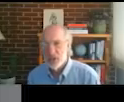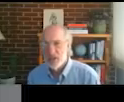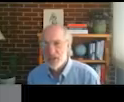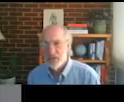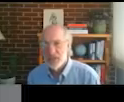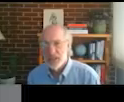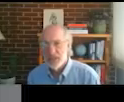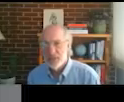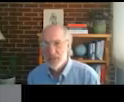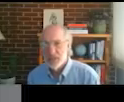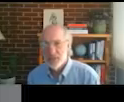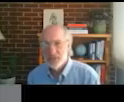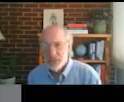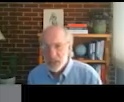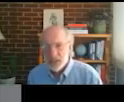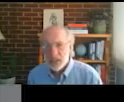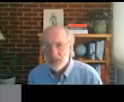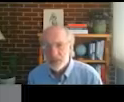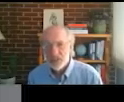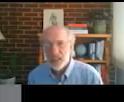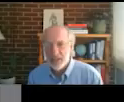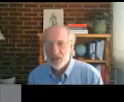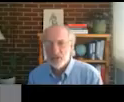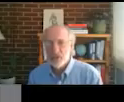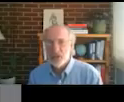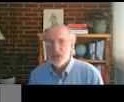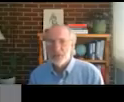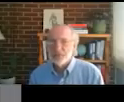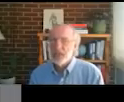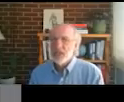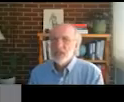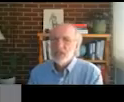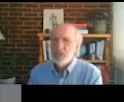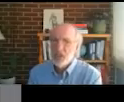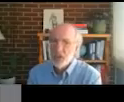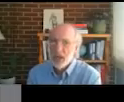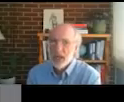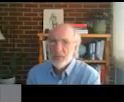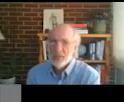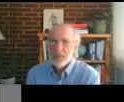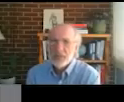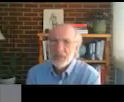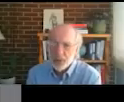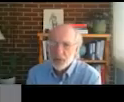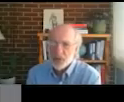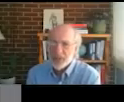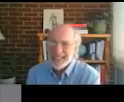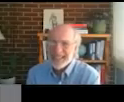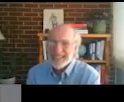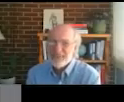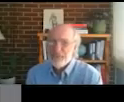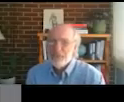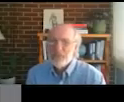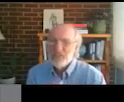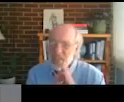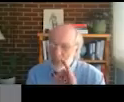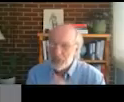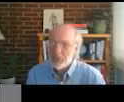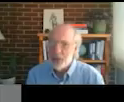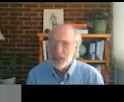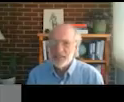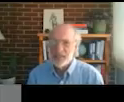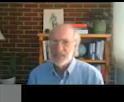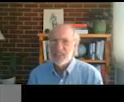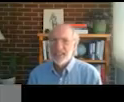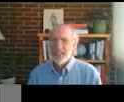issue of the sign tutorial. So the first step